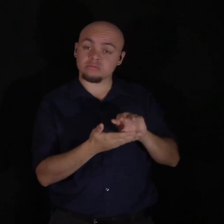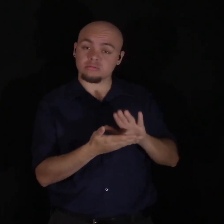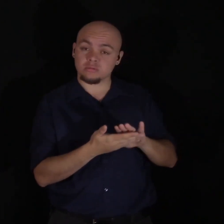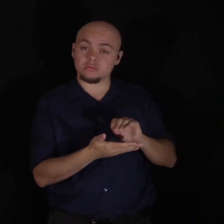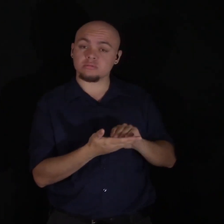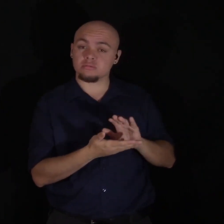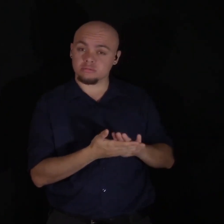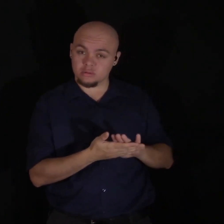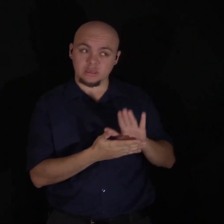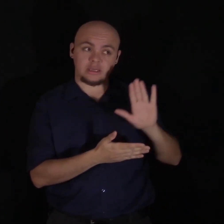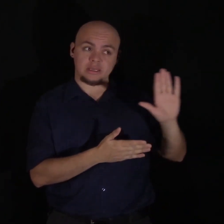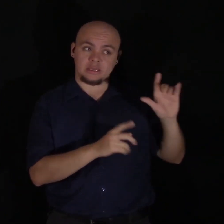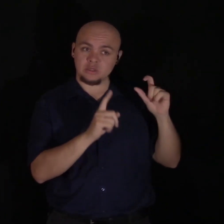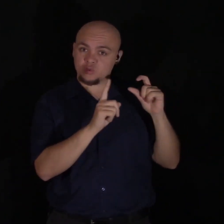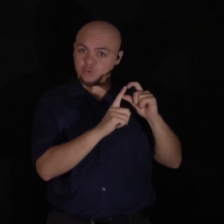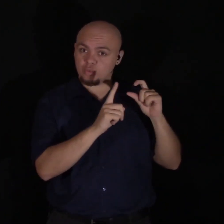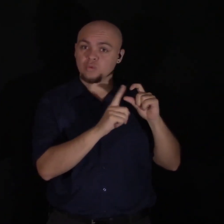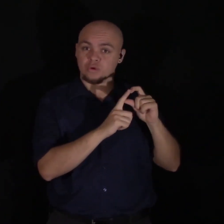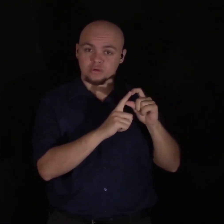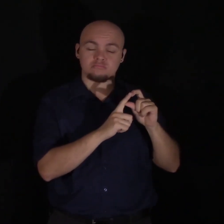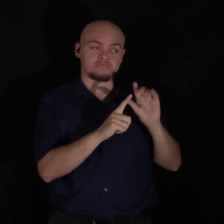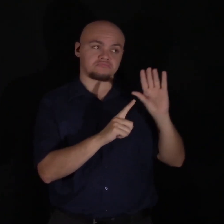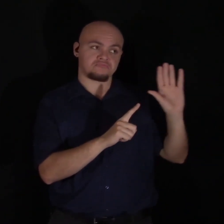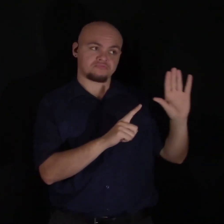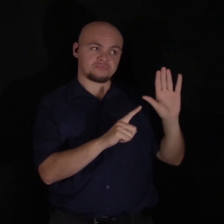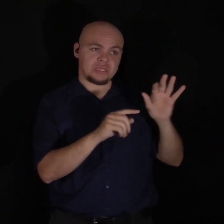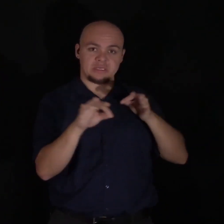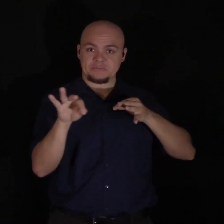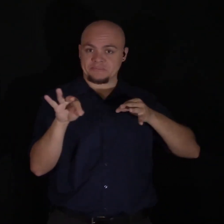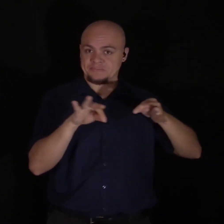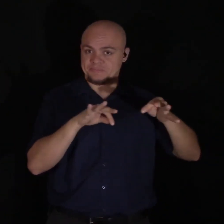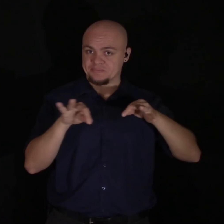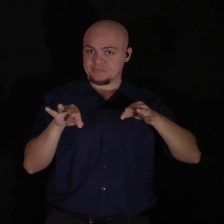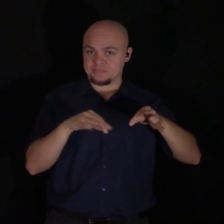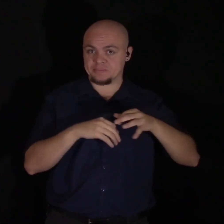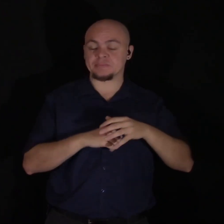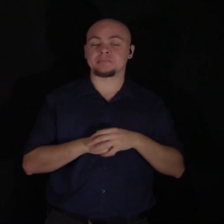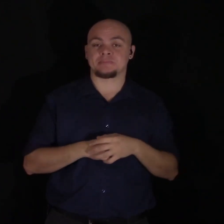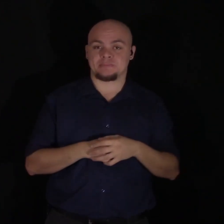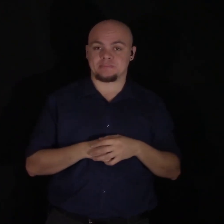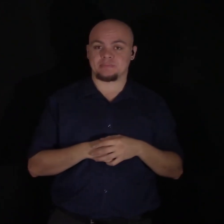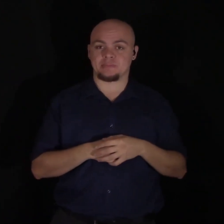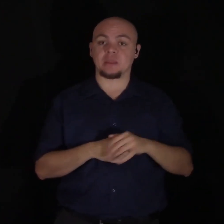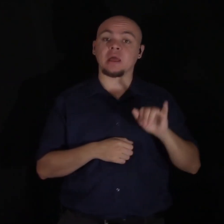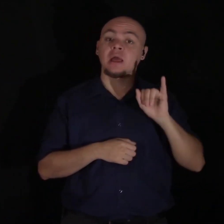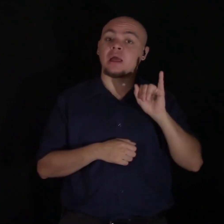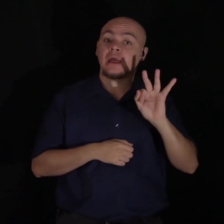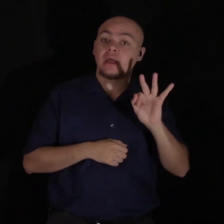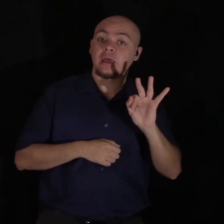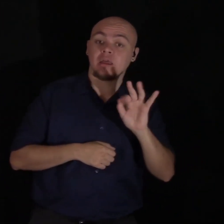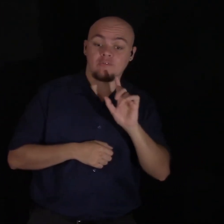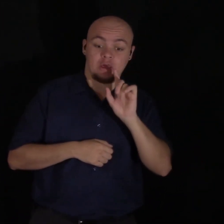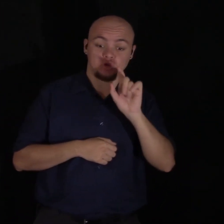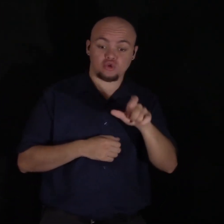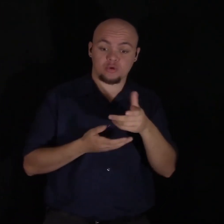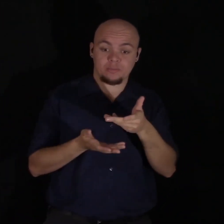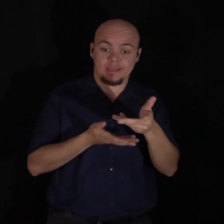own words, what he has related during the day. If I should be engaged, I will at least